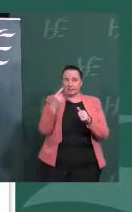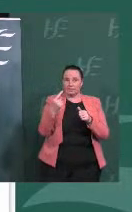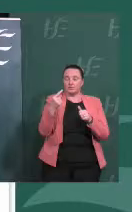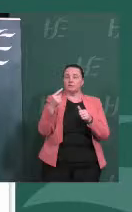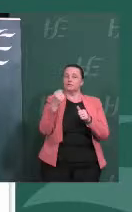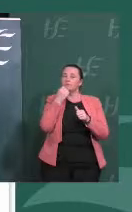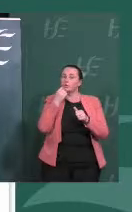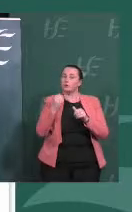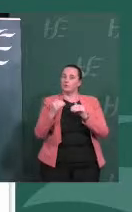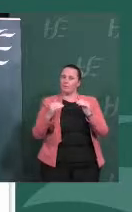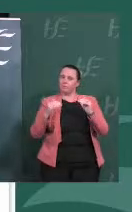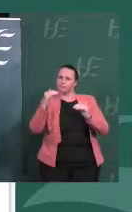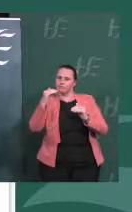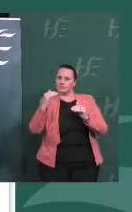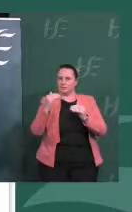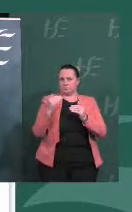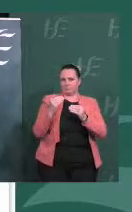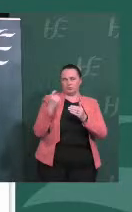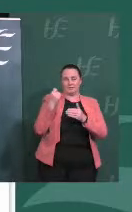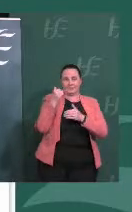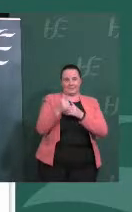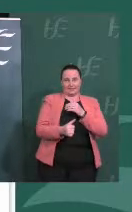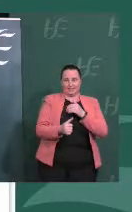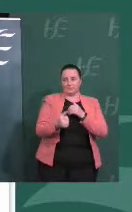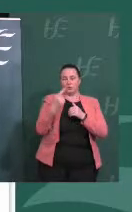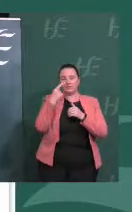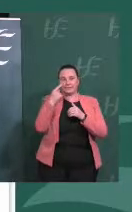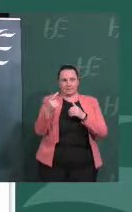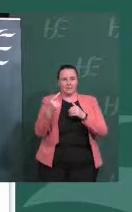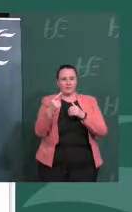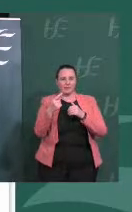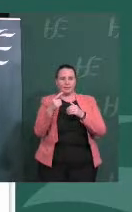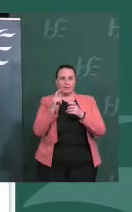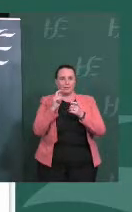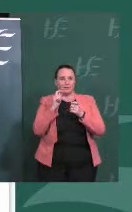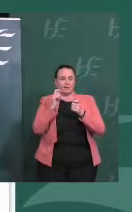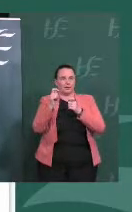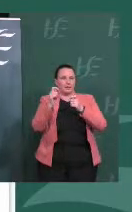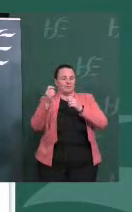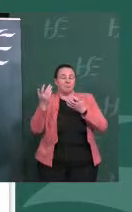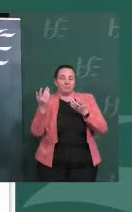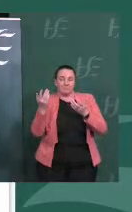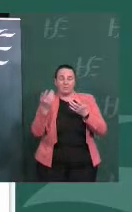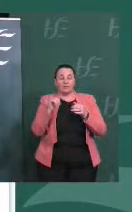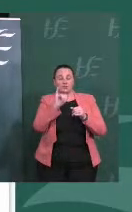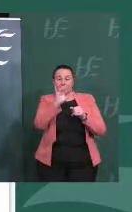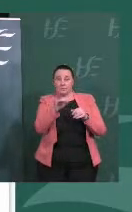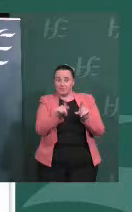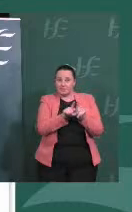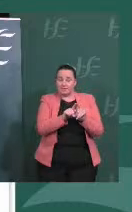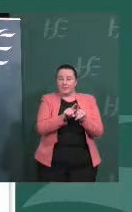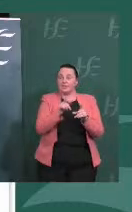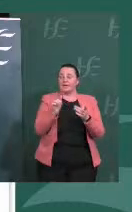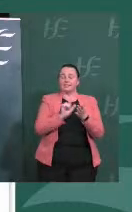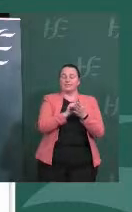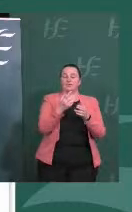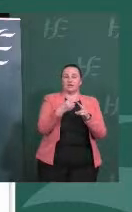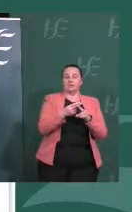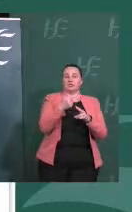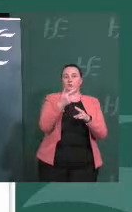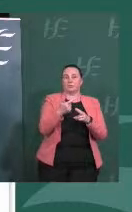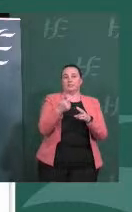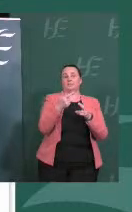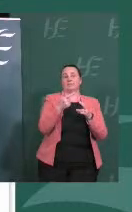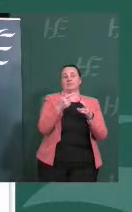past 7 days, but a sense also that the breaks are beginning to take hold, and maybe too early to say. And in 17 of the 26 counties, we